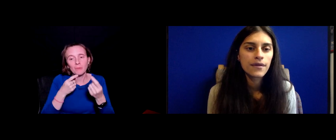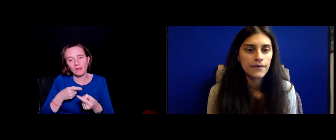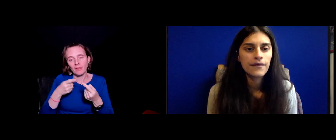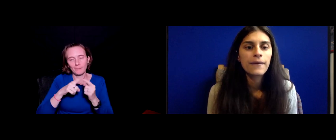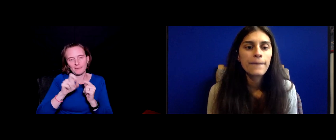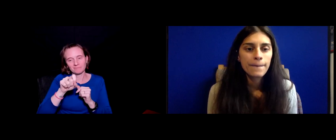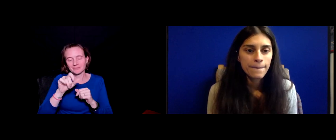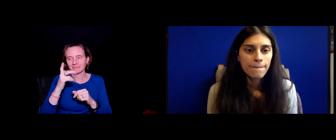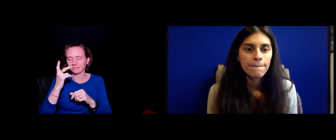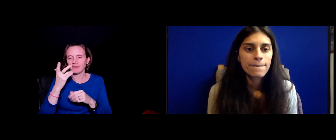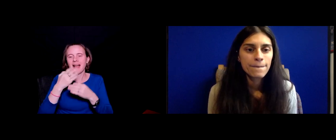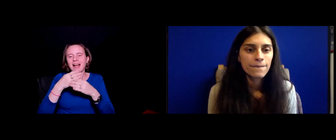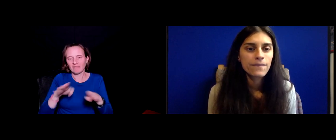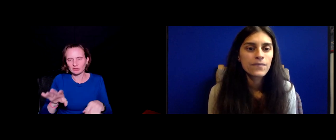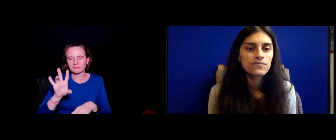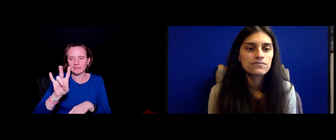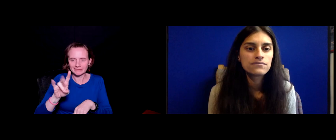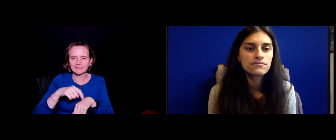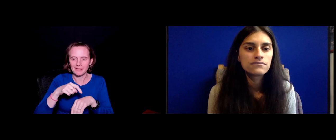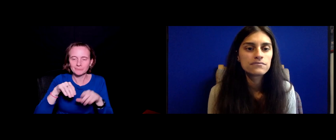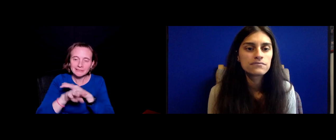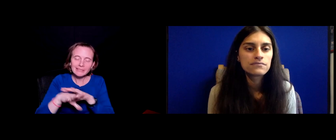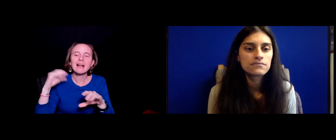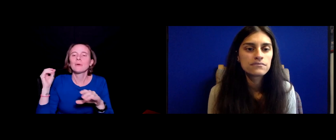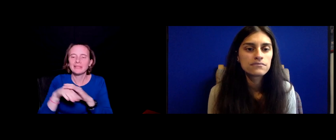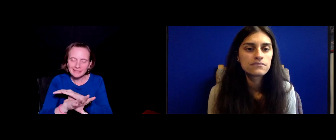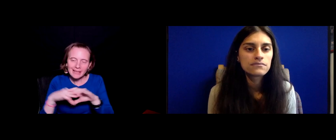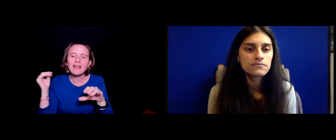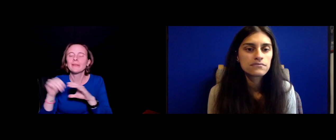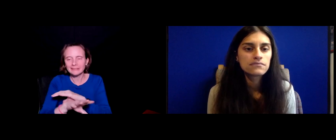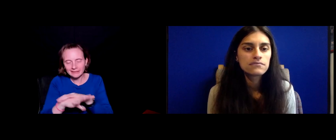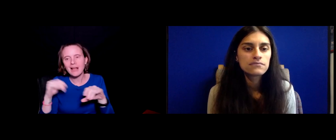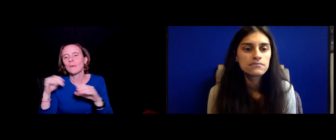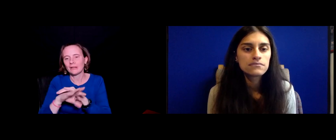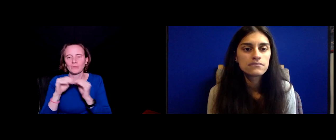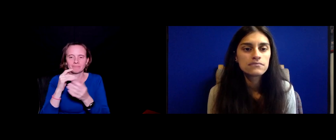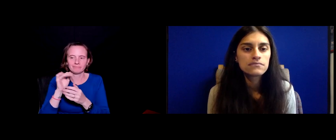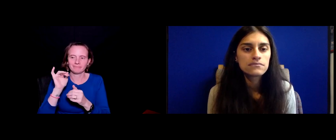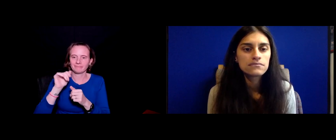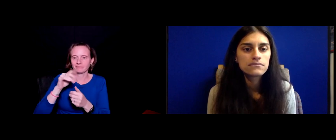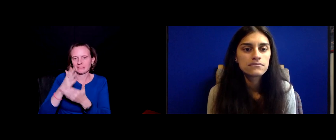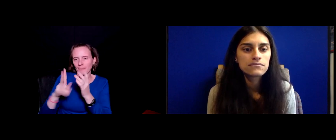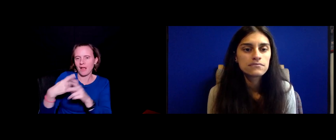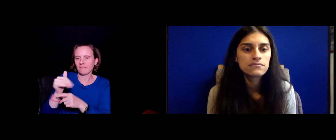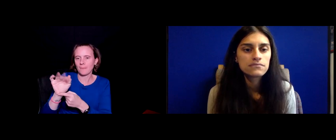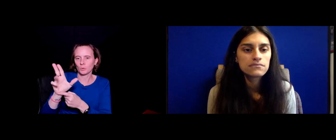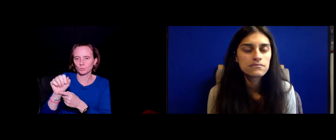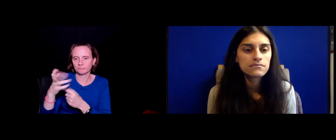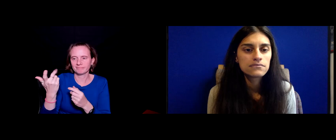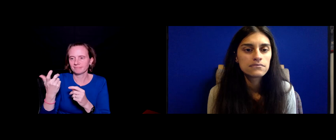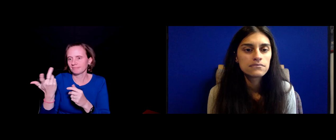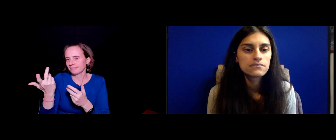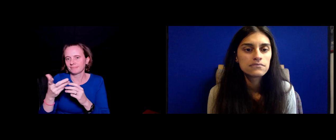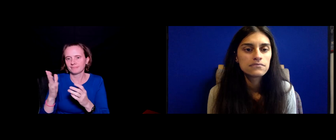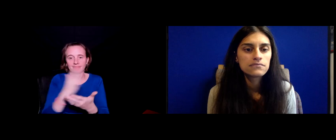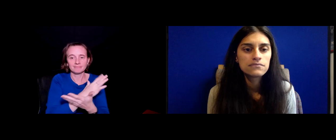they're at. Some people are able to leave those types of toxic relationships readily, but it takes at least 7 times to try to